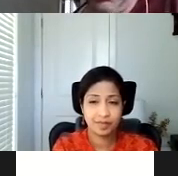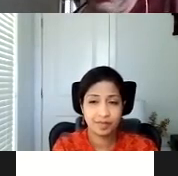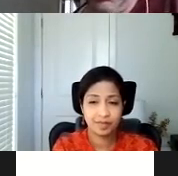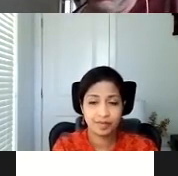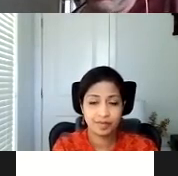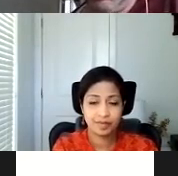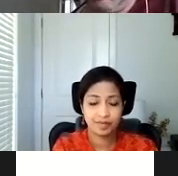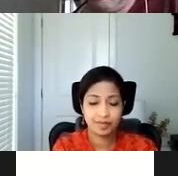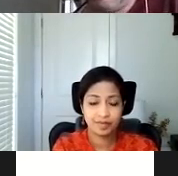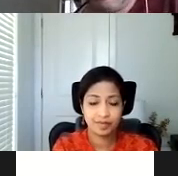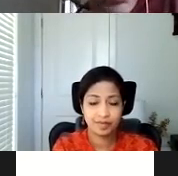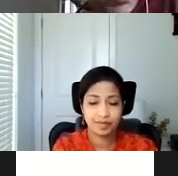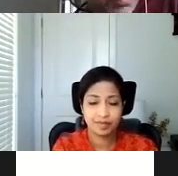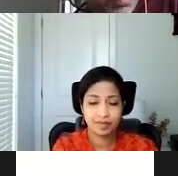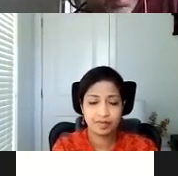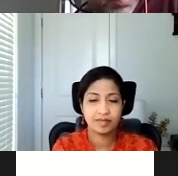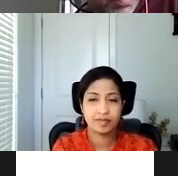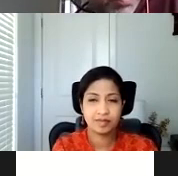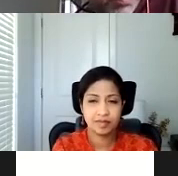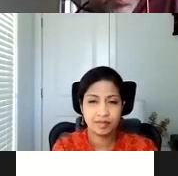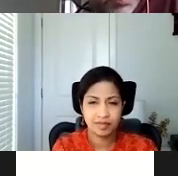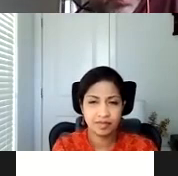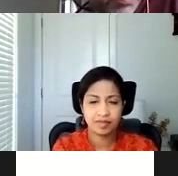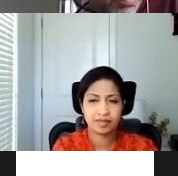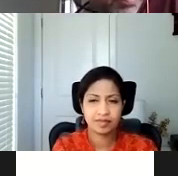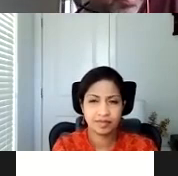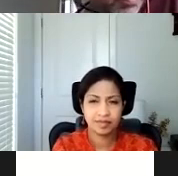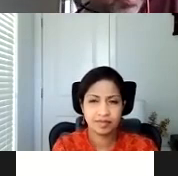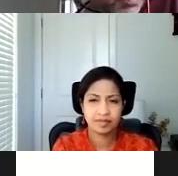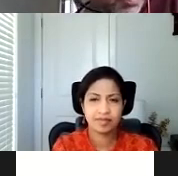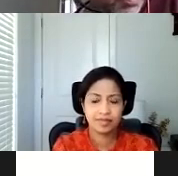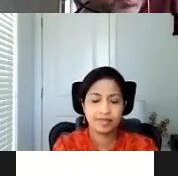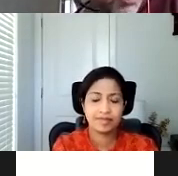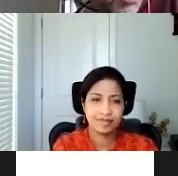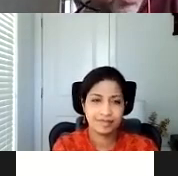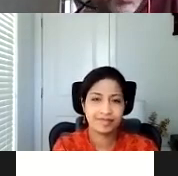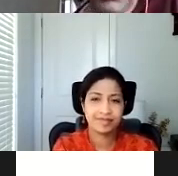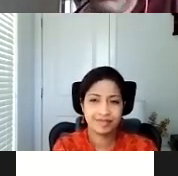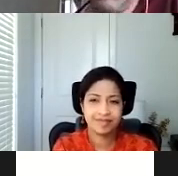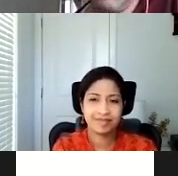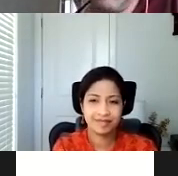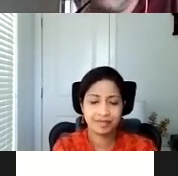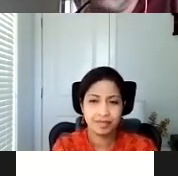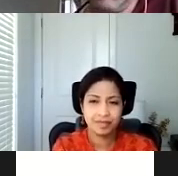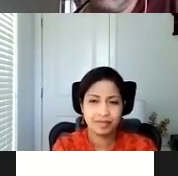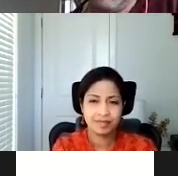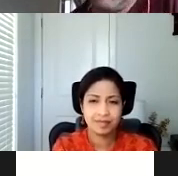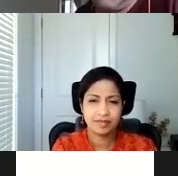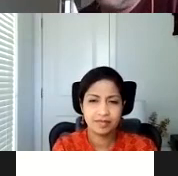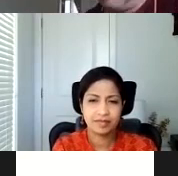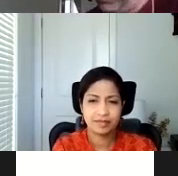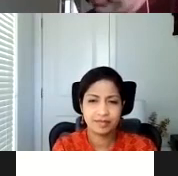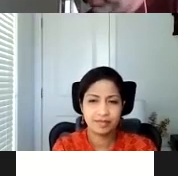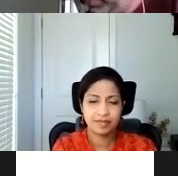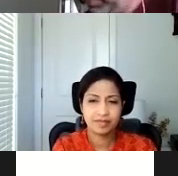radio clubs. So with each solution comes a whole range of steps that have to be taken to make it accessible for children